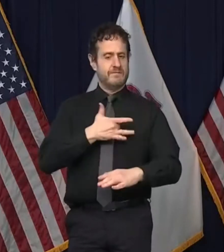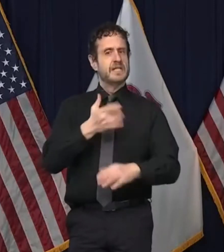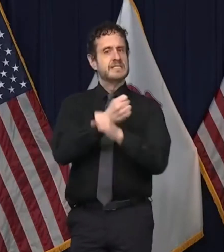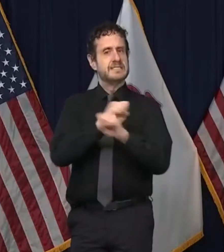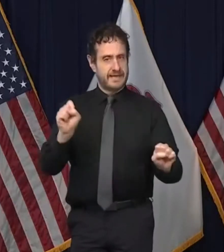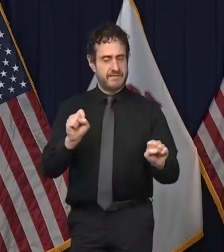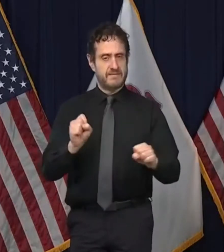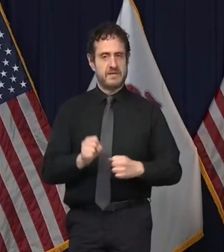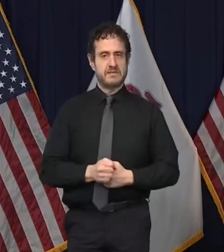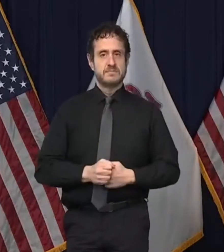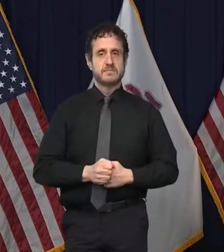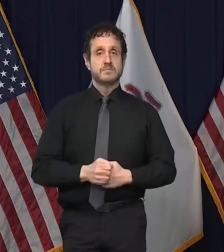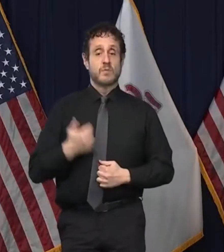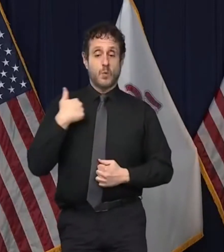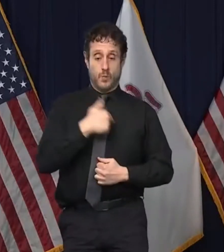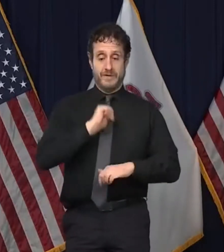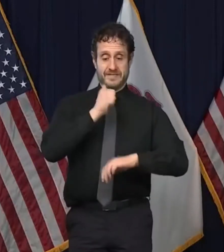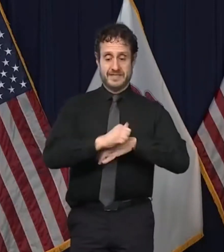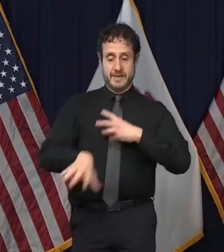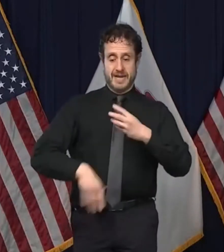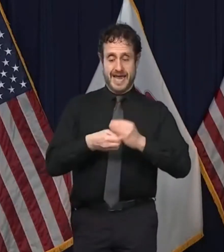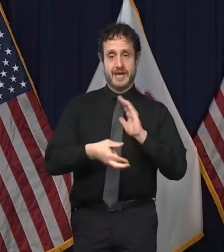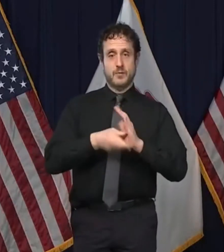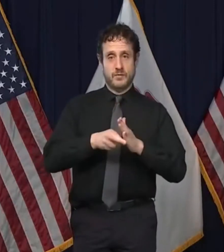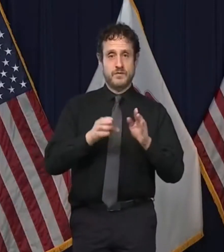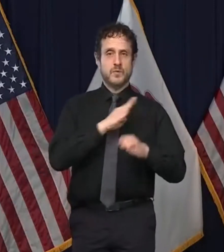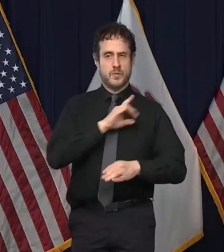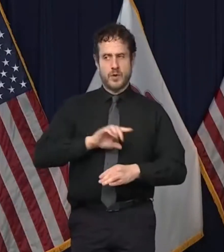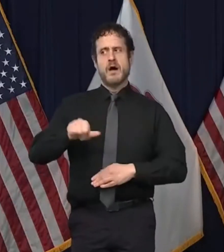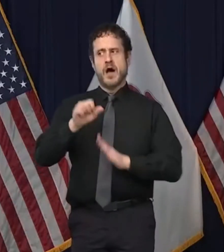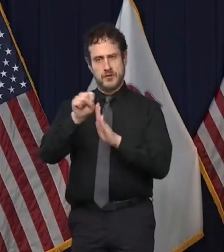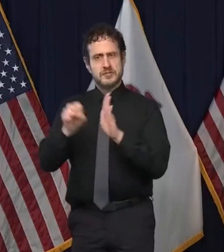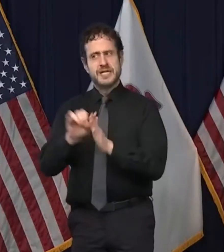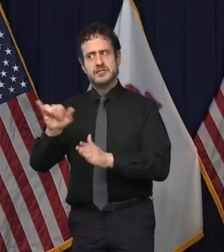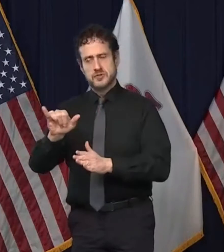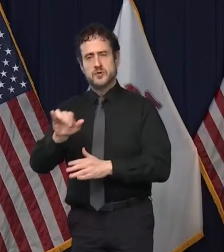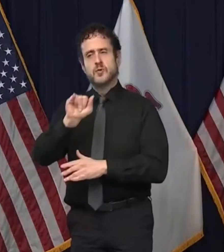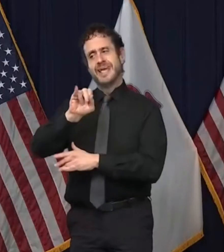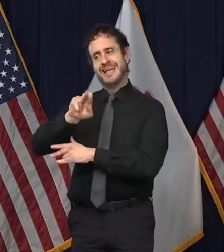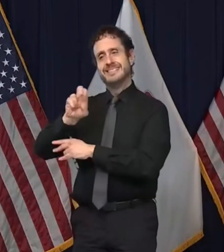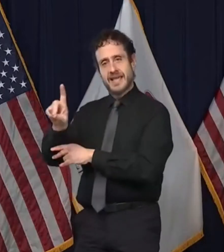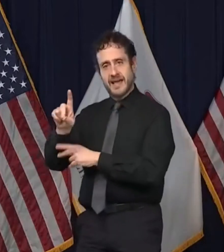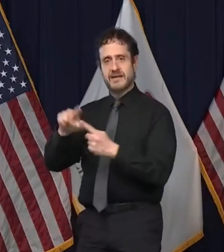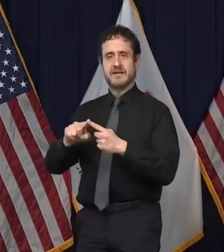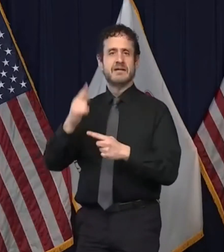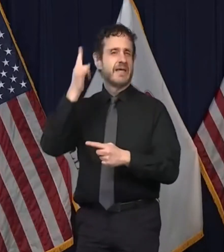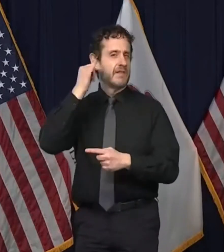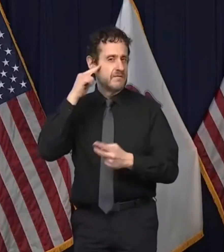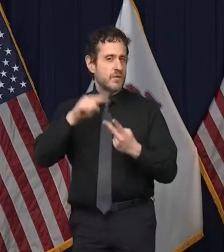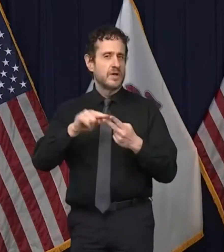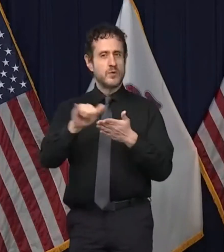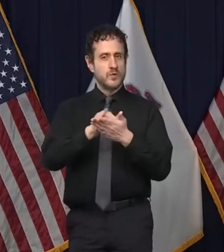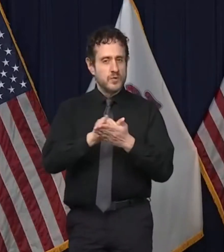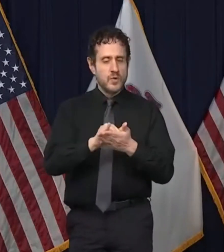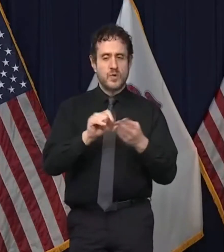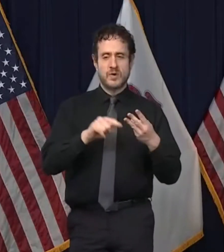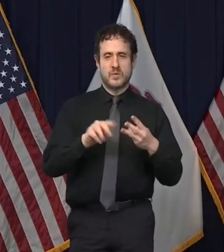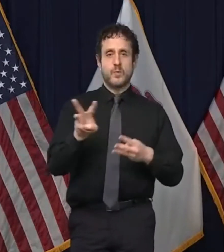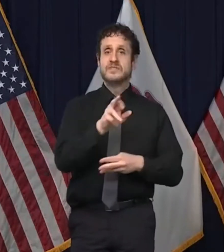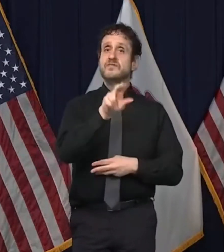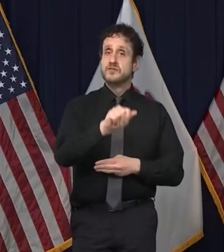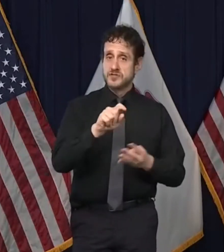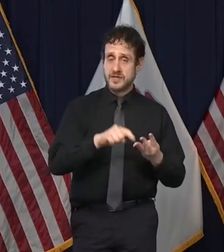states that have established additional review panels, including Indiana, California, New York,